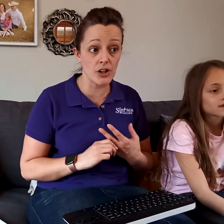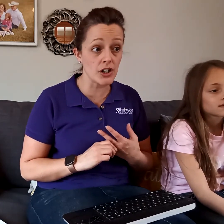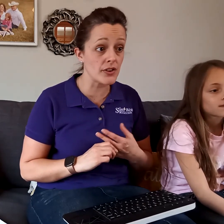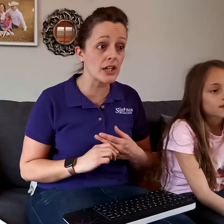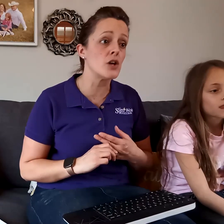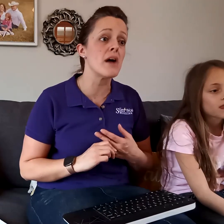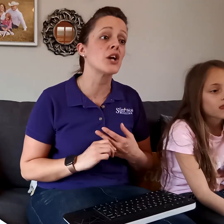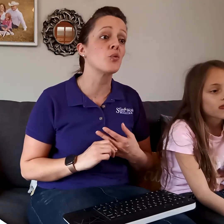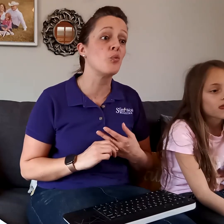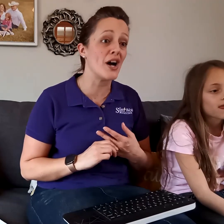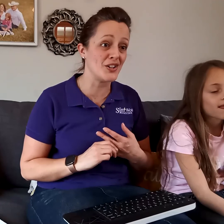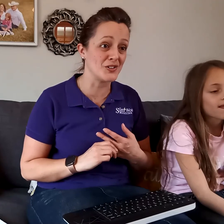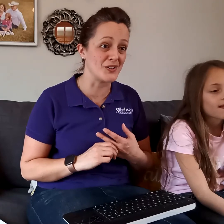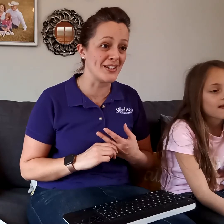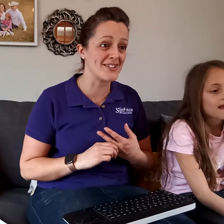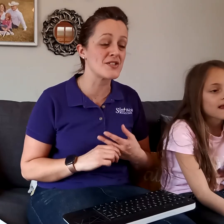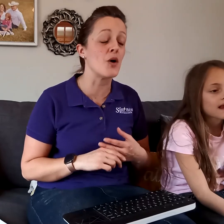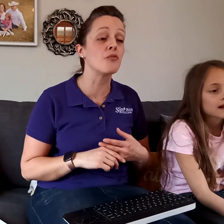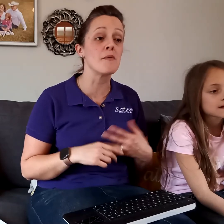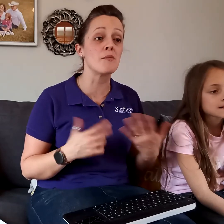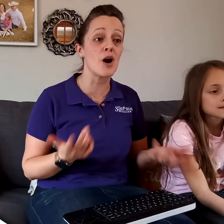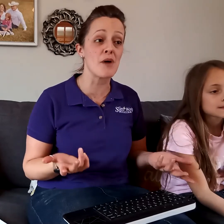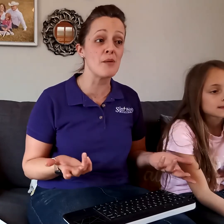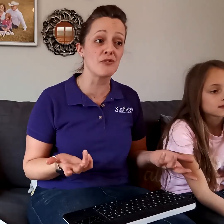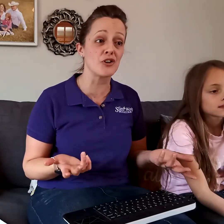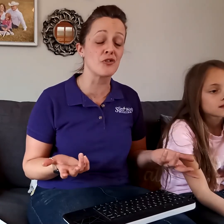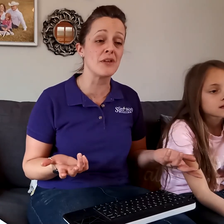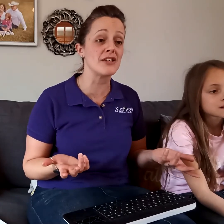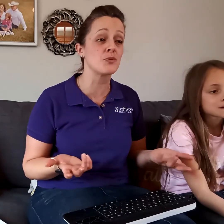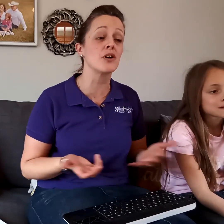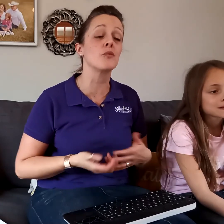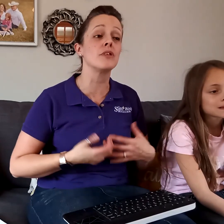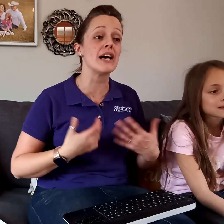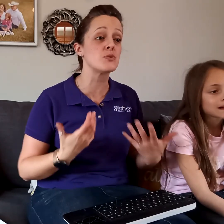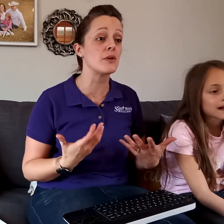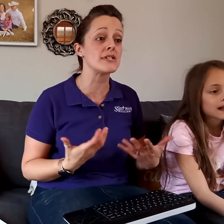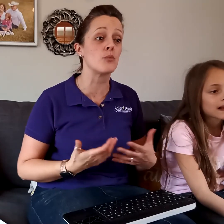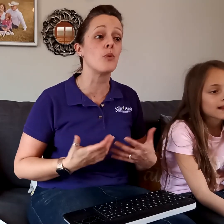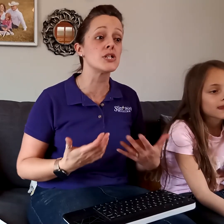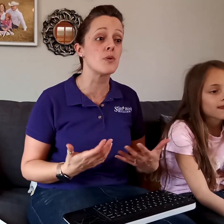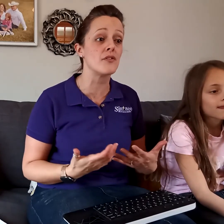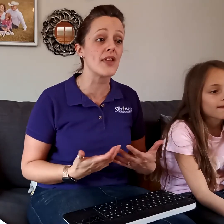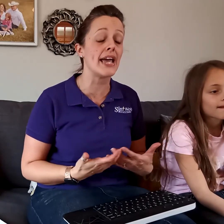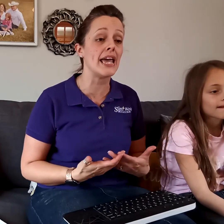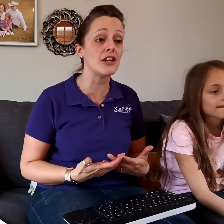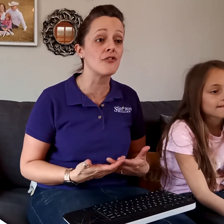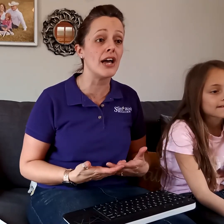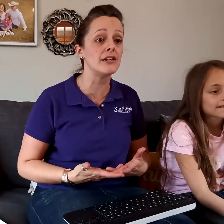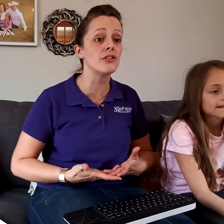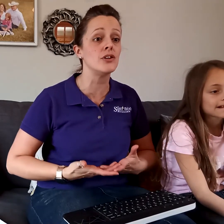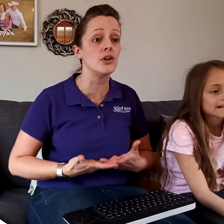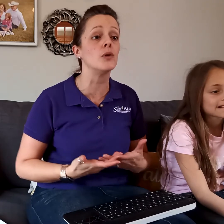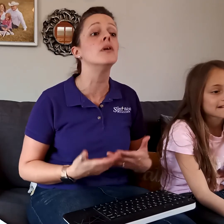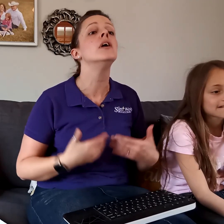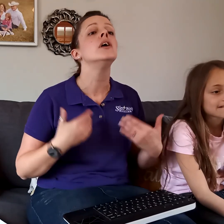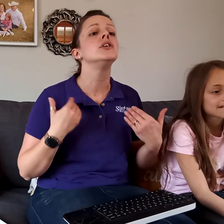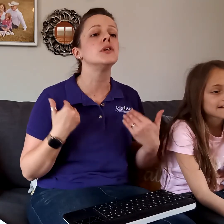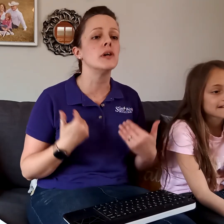good thing no matter what you're learning. So remember our Bible verse from last week. We said, whatsoever thy hand findeth to do, do it with